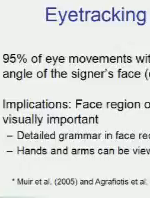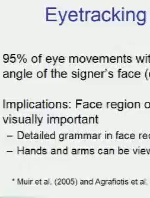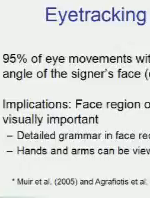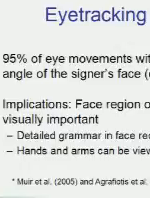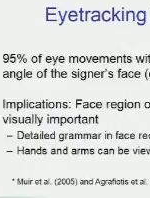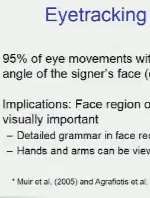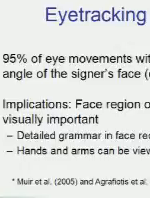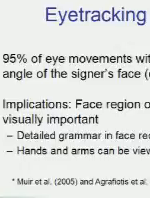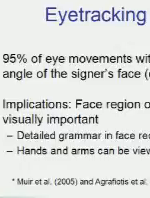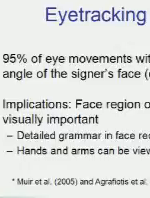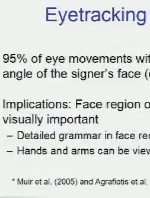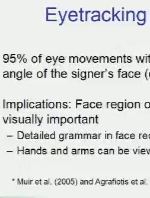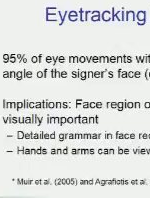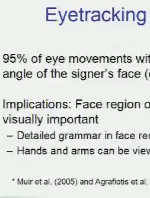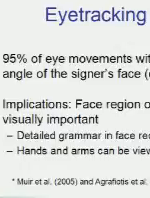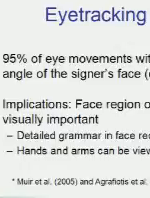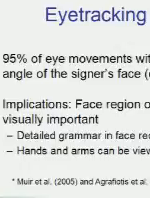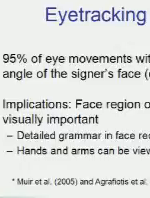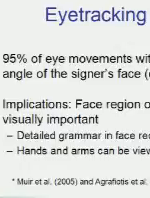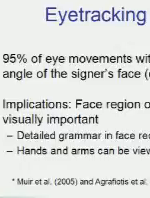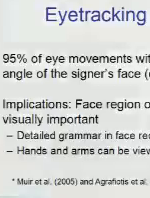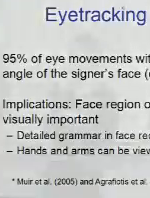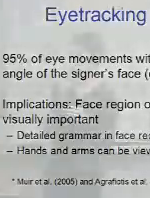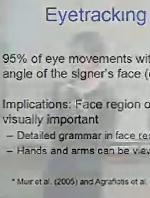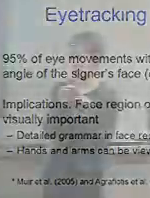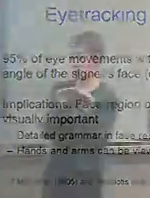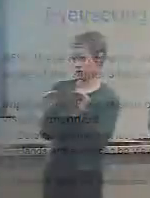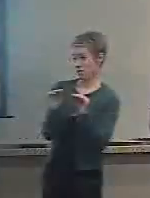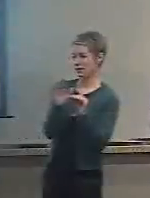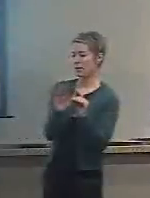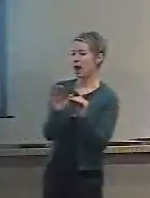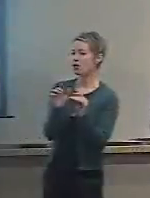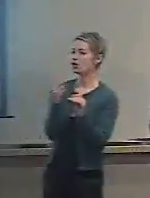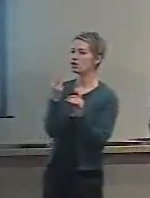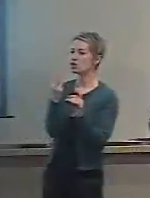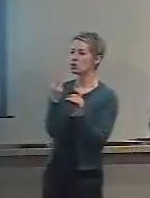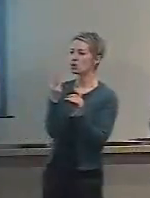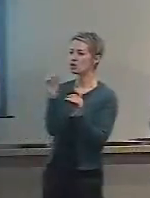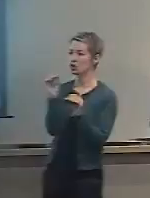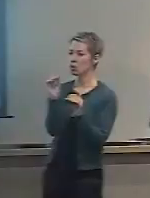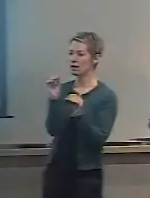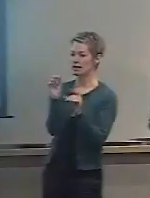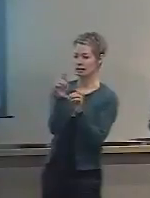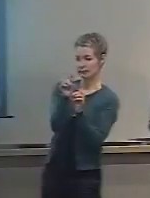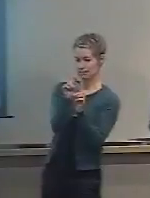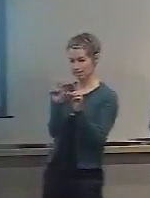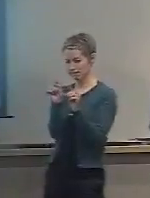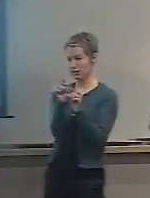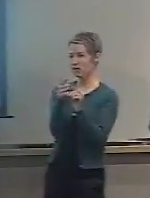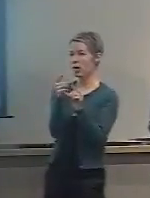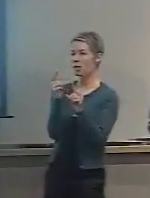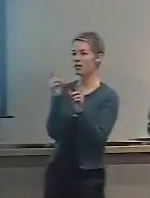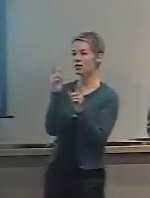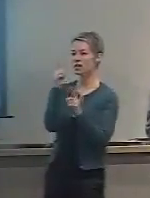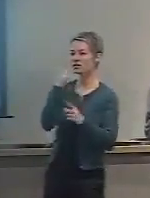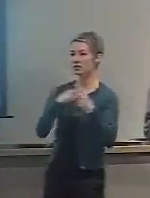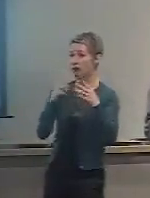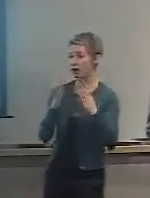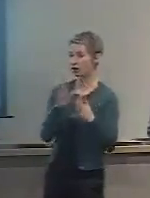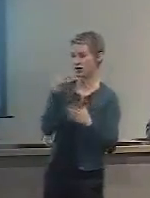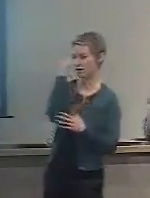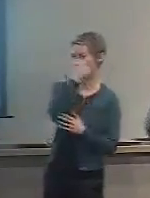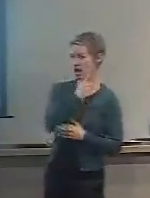So 95% of eye movements are within 2 degrees of the signer's face. And the implications